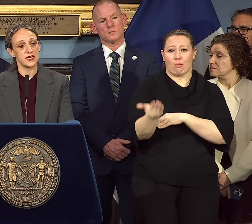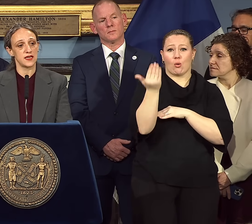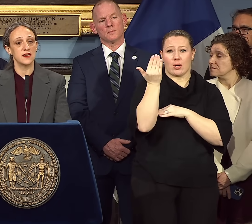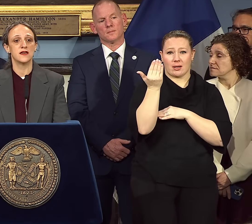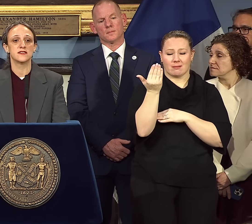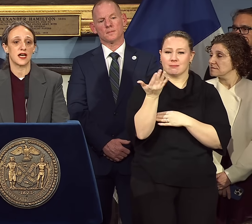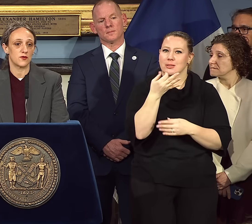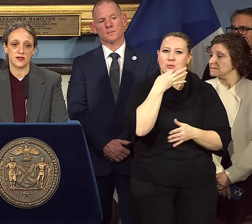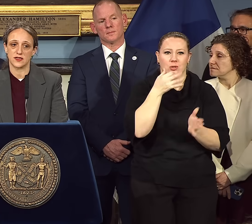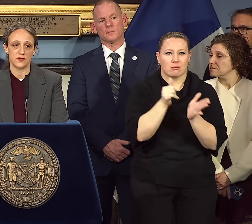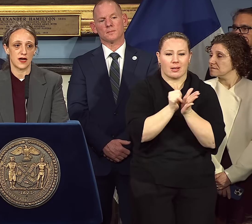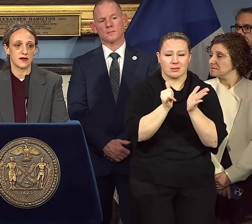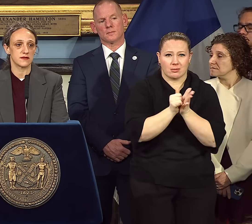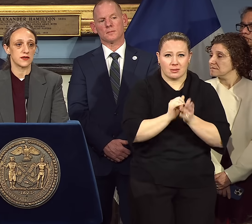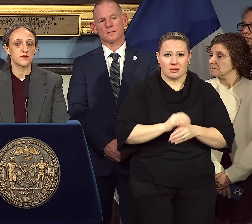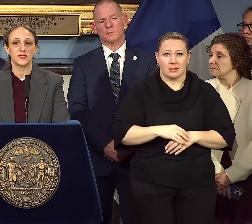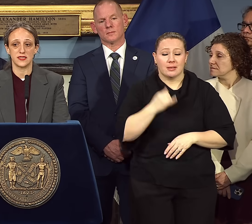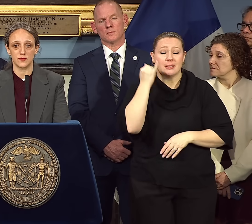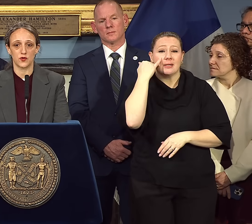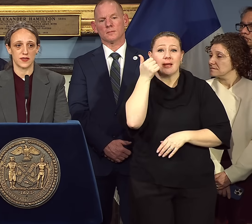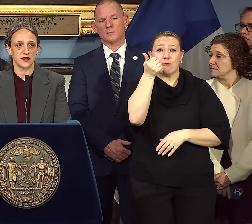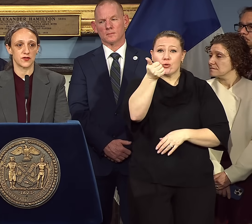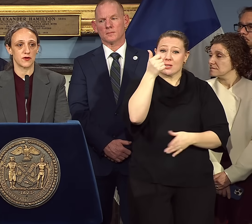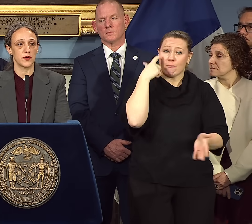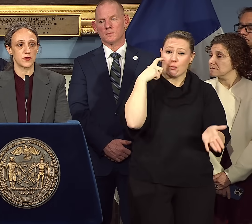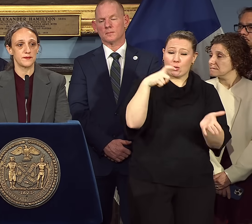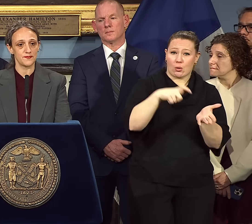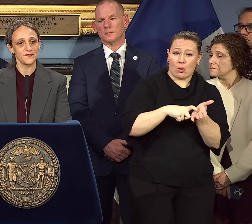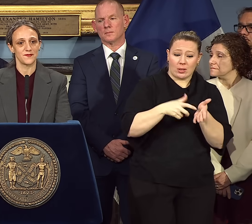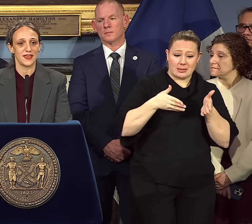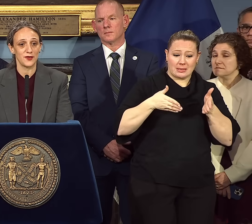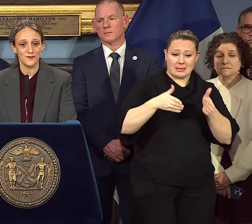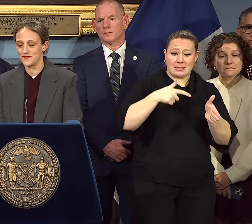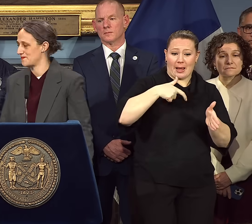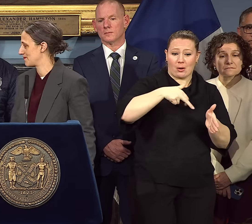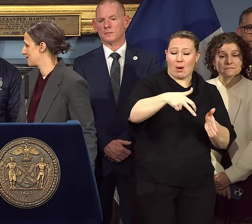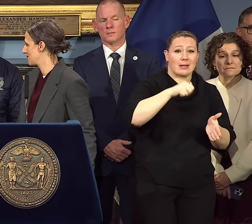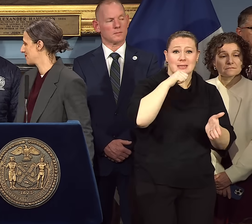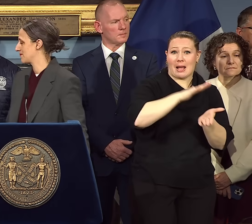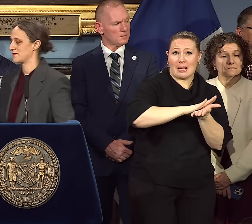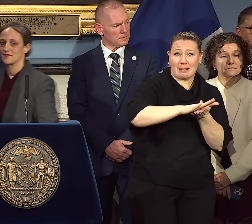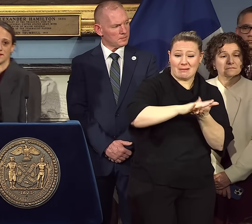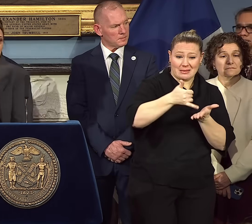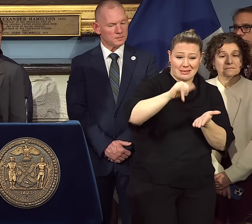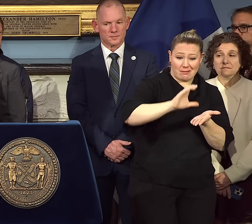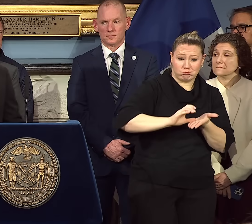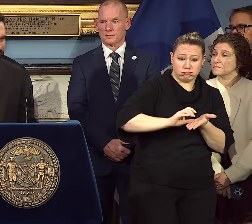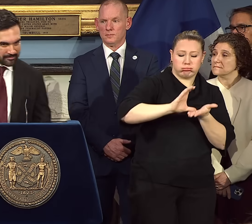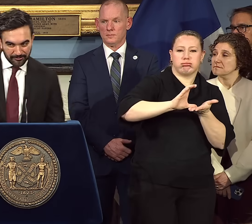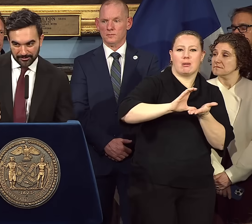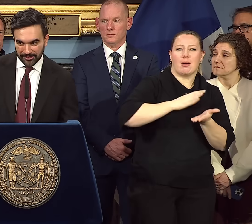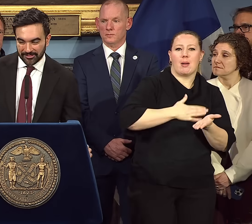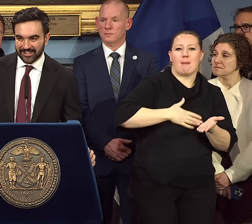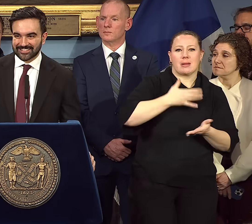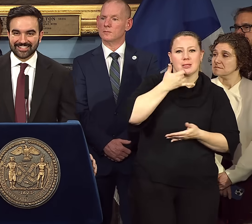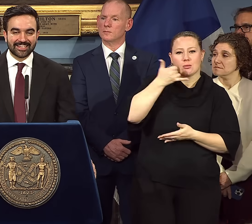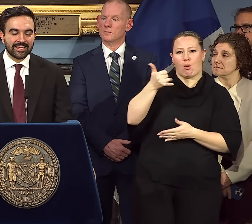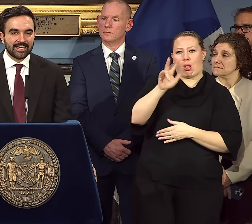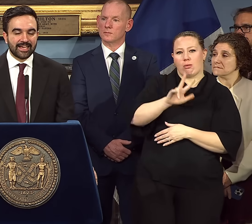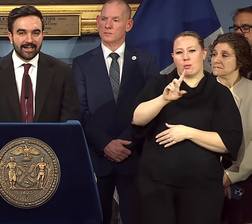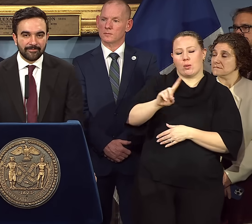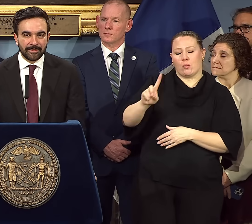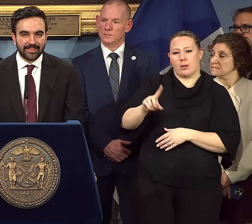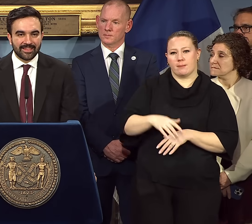people see sidewalks that are not cleared, please report that to 311. Thank you. And I'll just say before we go to the next